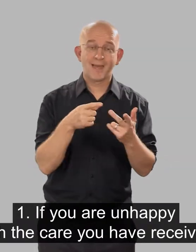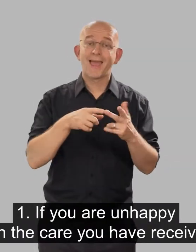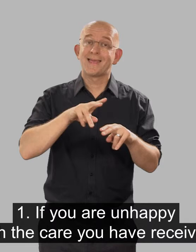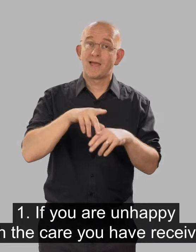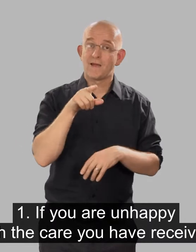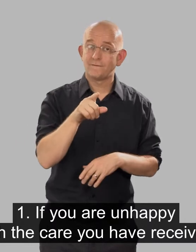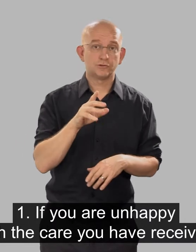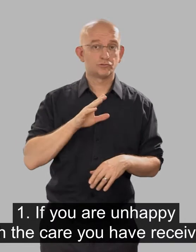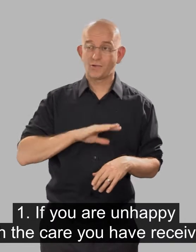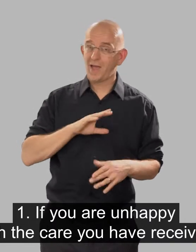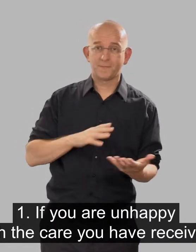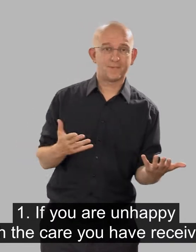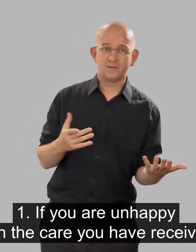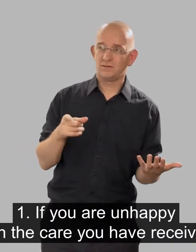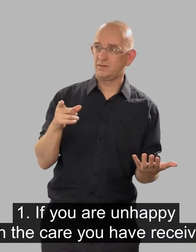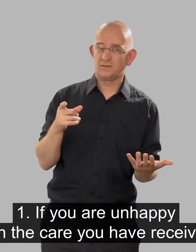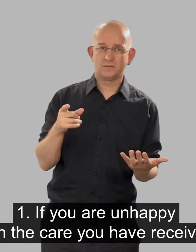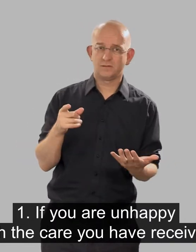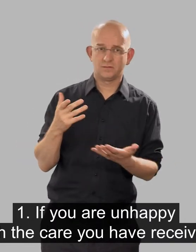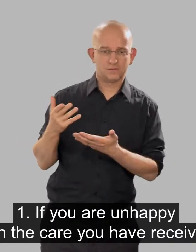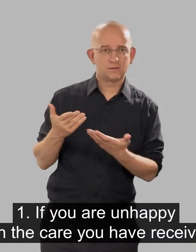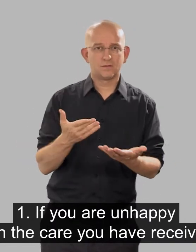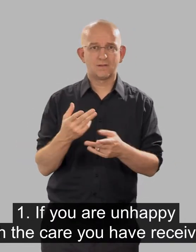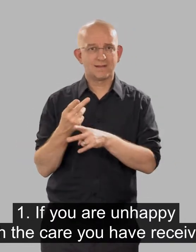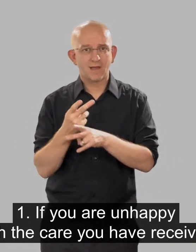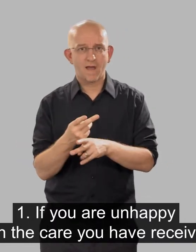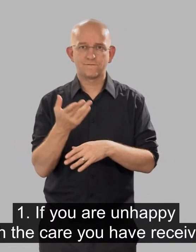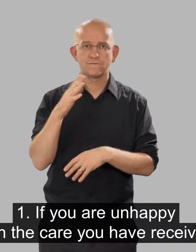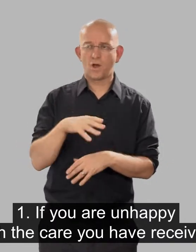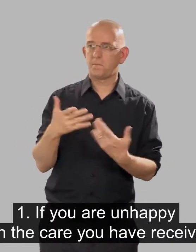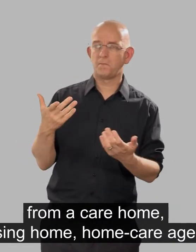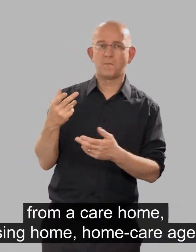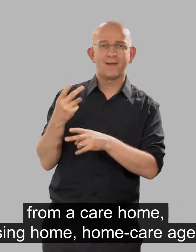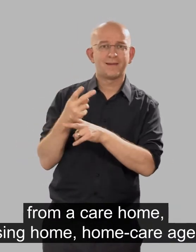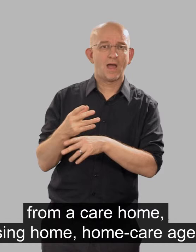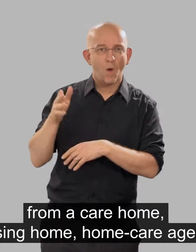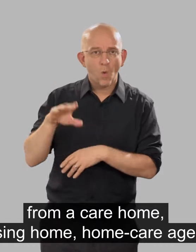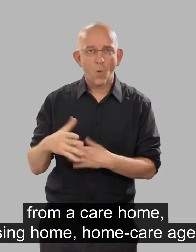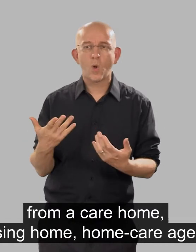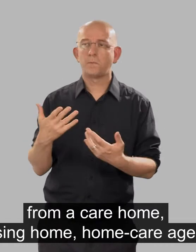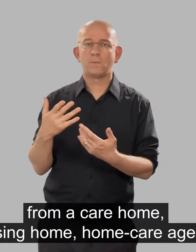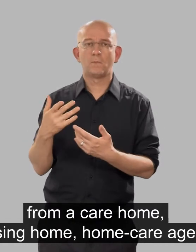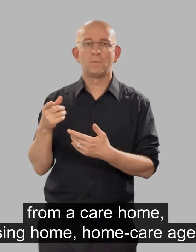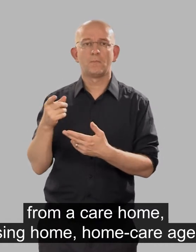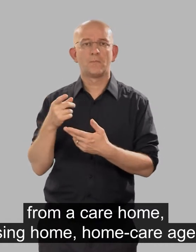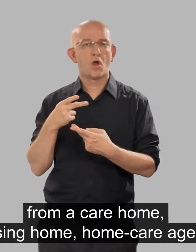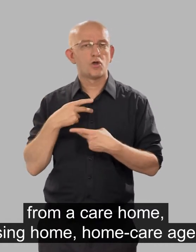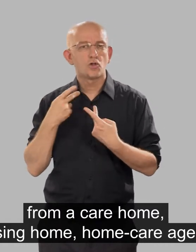Number 1. If you are unhappy with the care you have received from a care home,